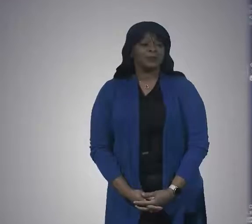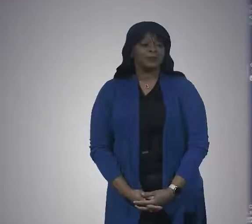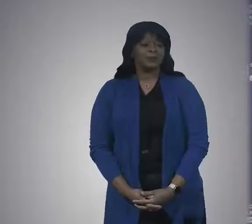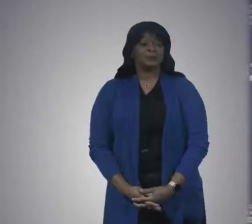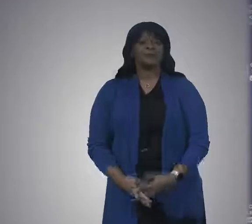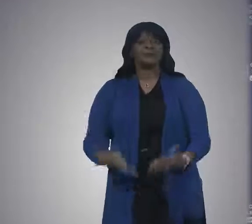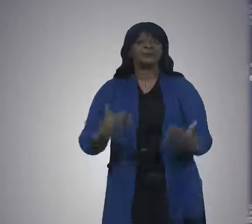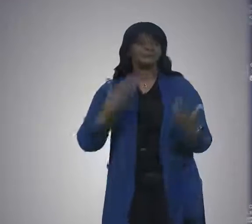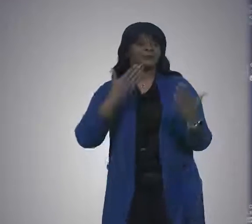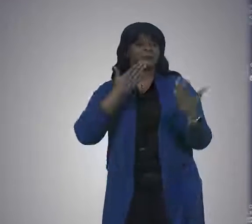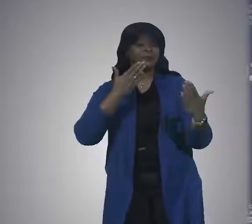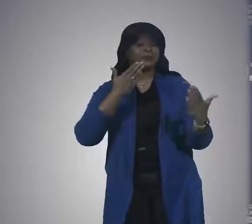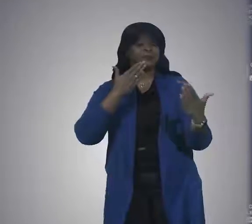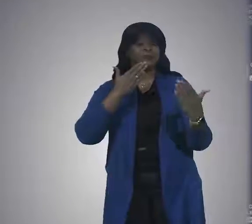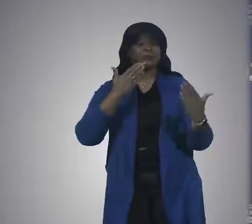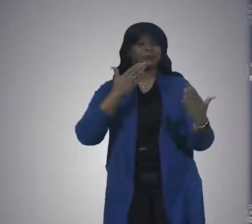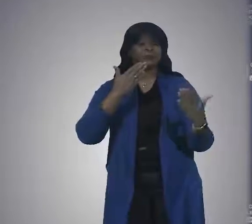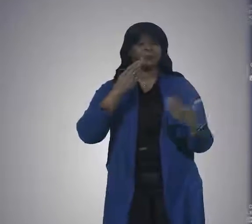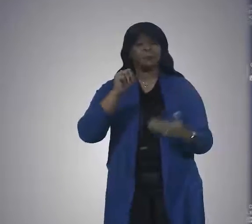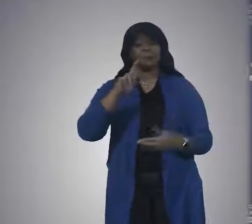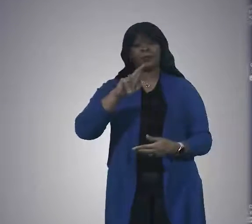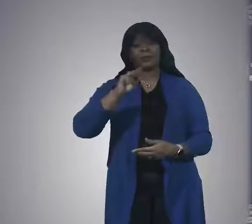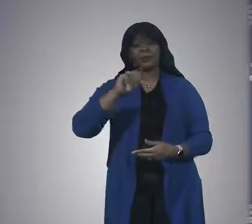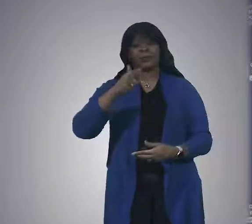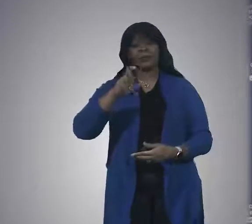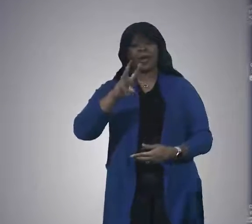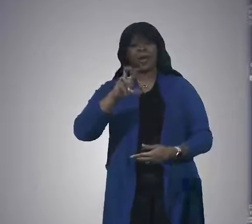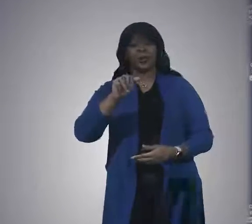Thank you, Mr. McGowen.